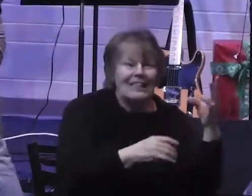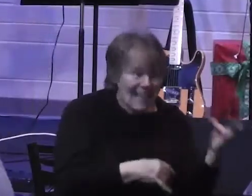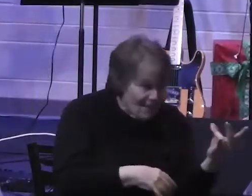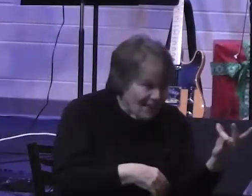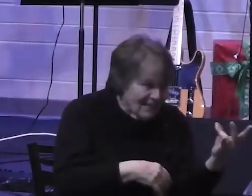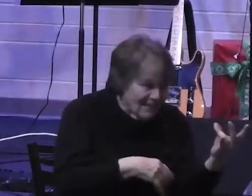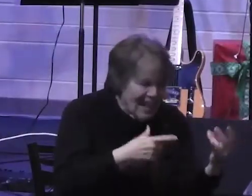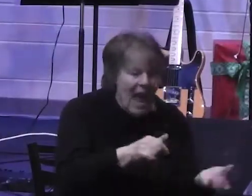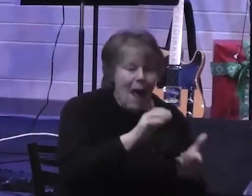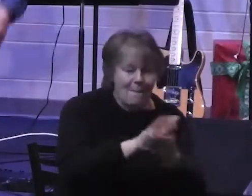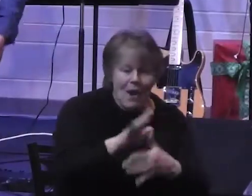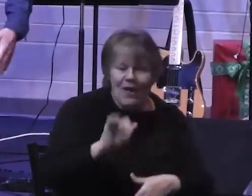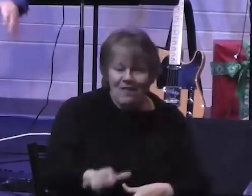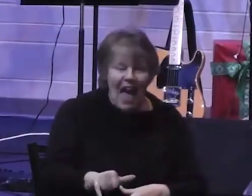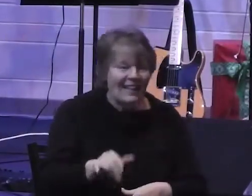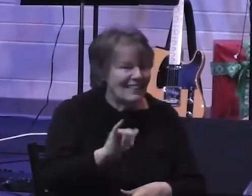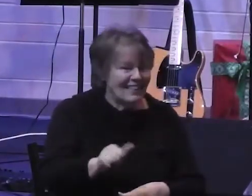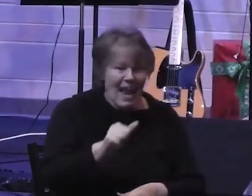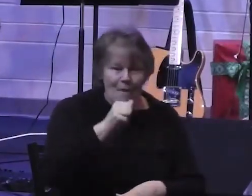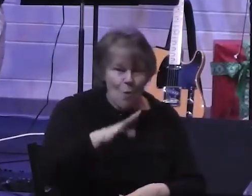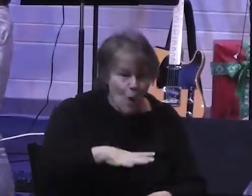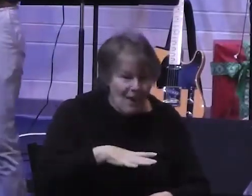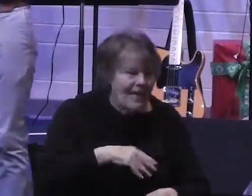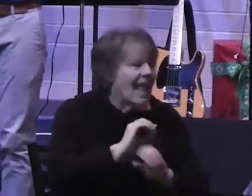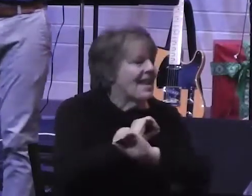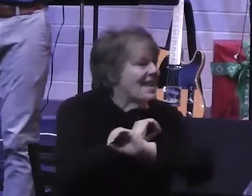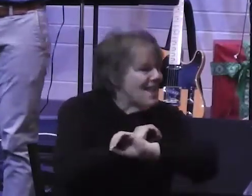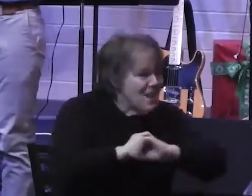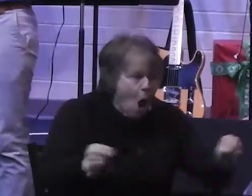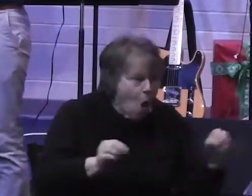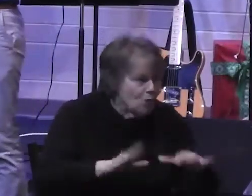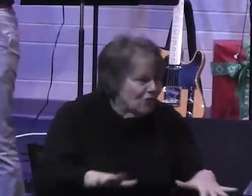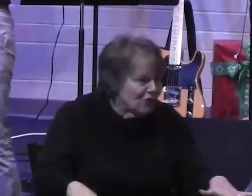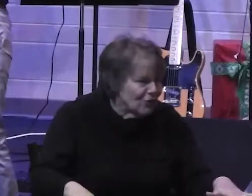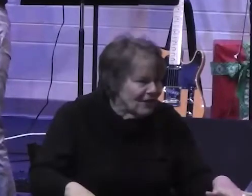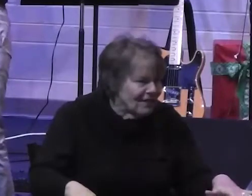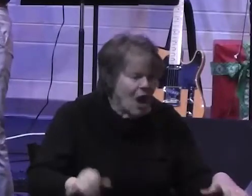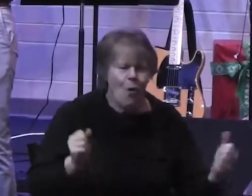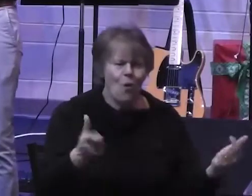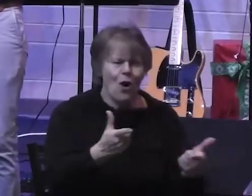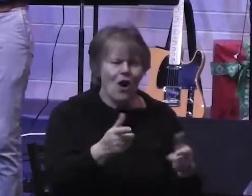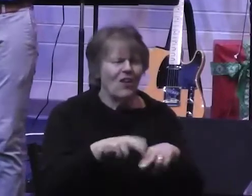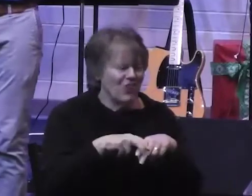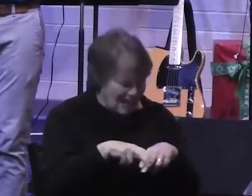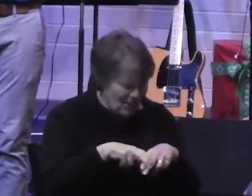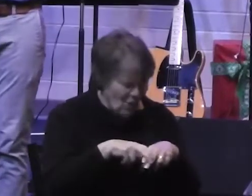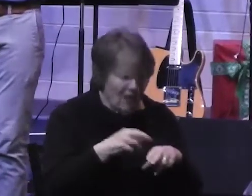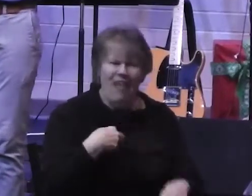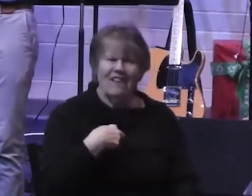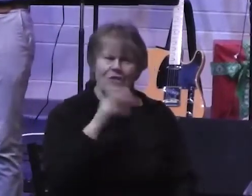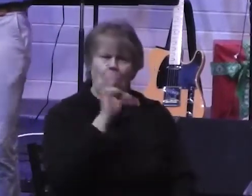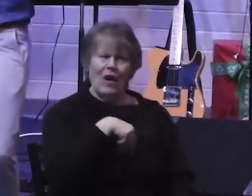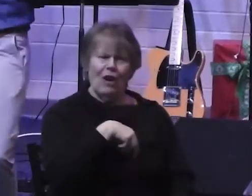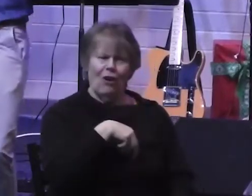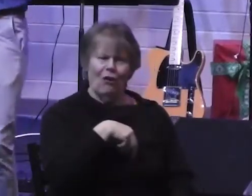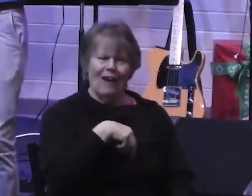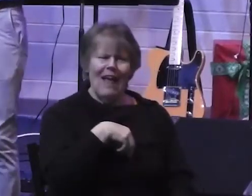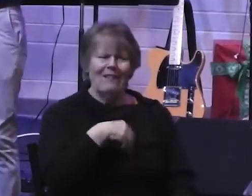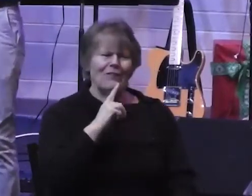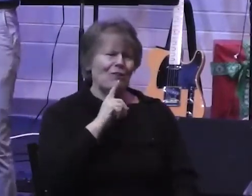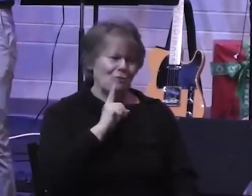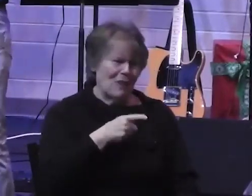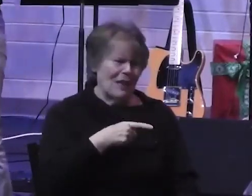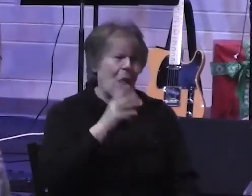and none of them have had kids. And we're all sitting here being like, okay, super weird. Like, this is just a really,